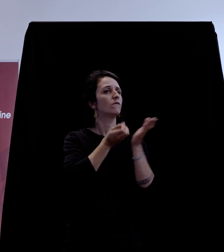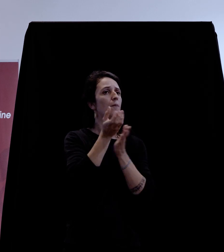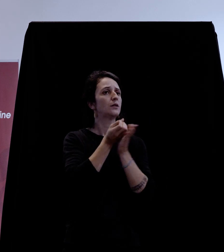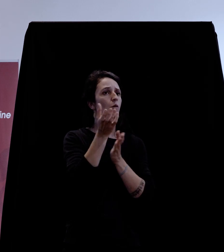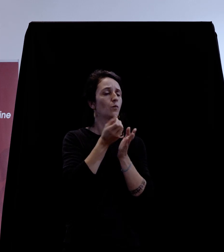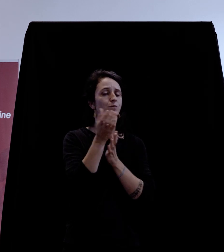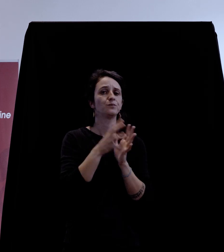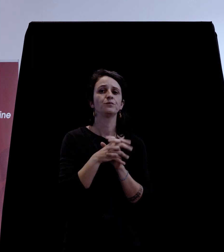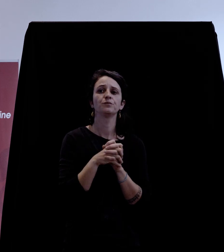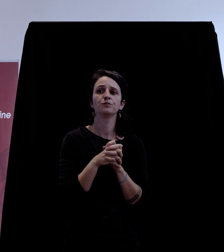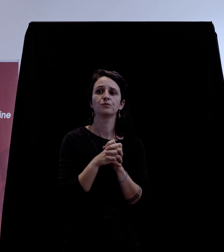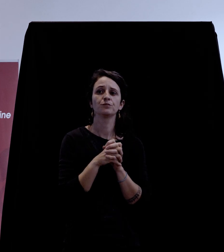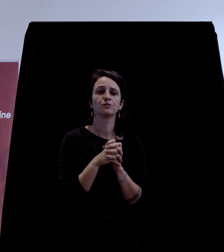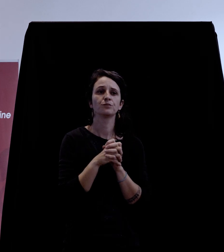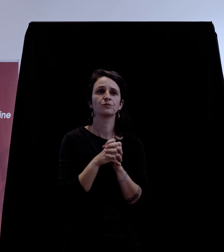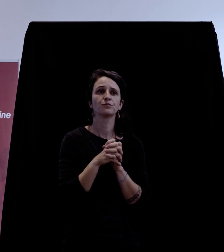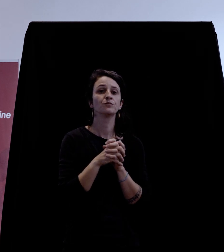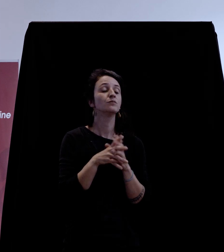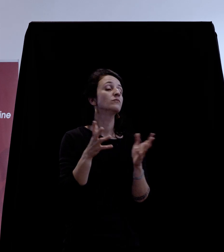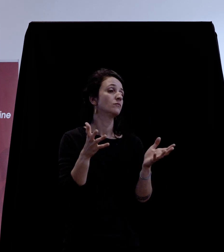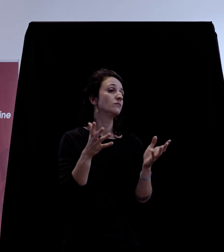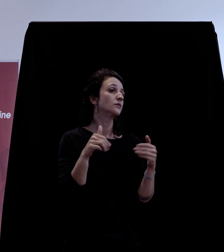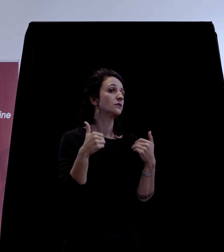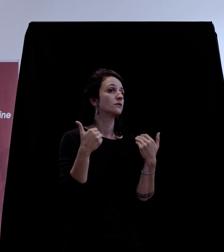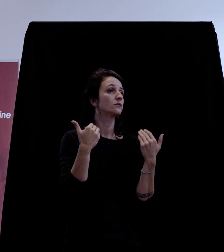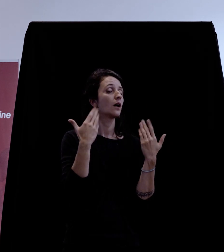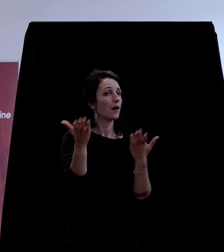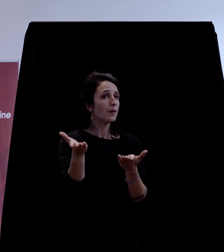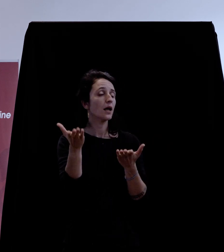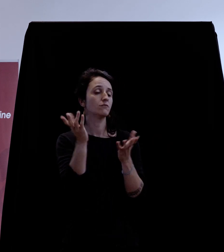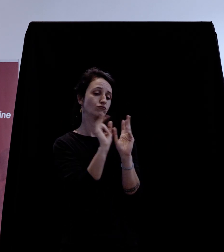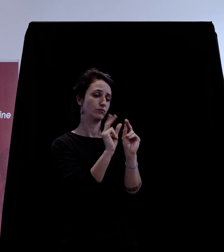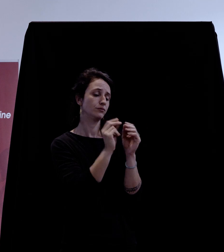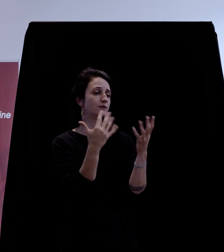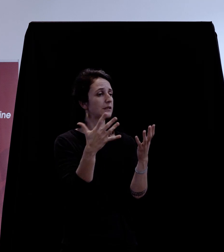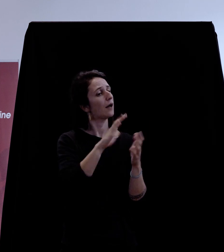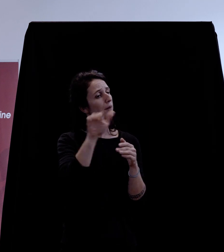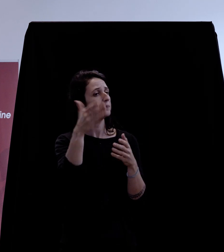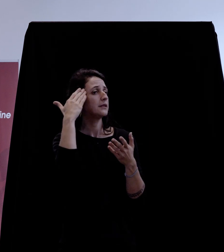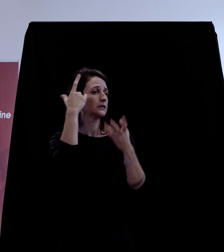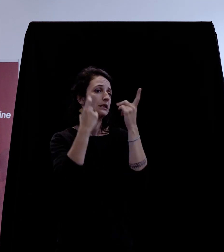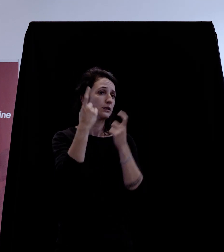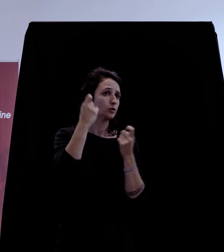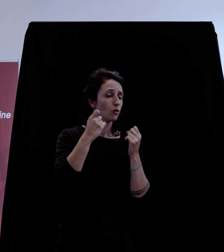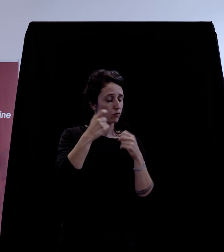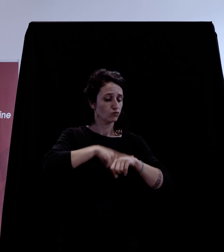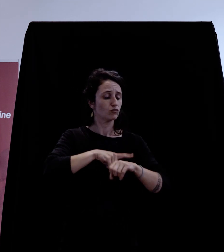be time for questions after I've done most of the stuff I want to talk about.